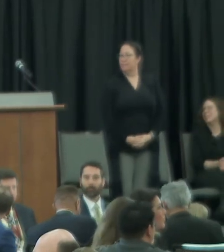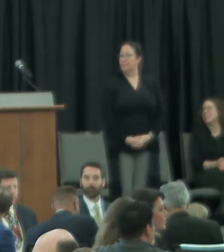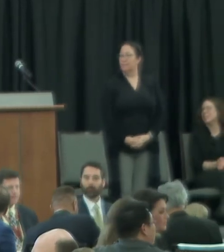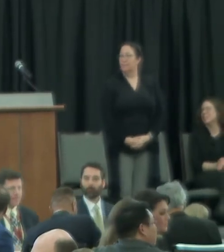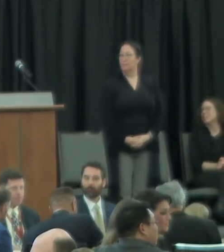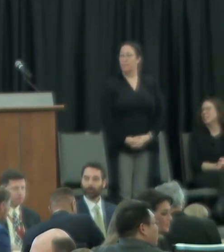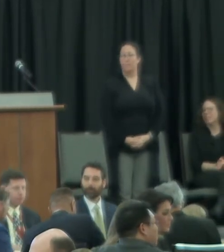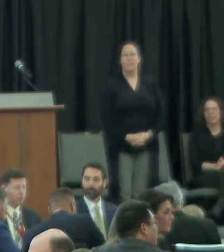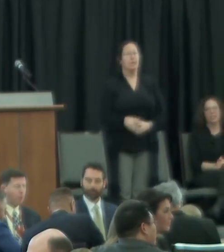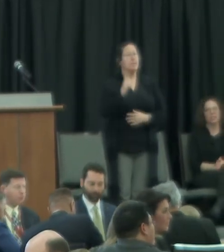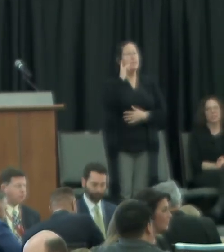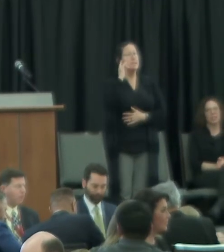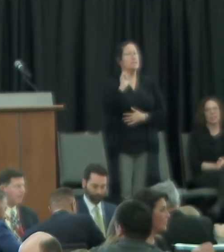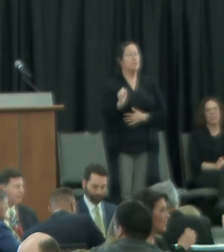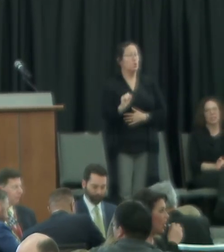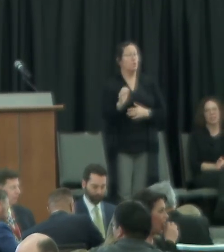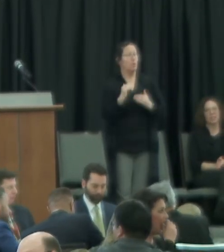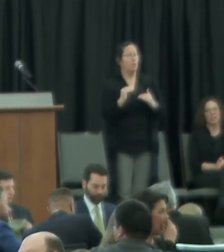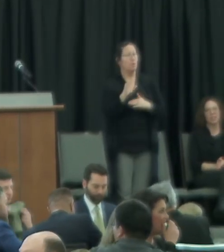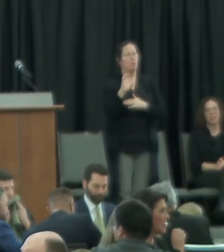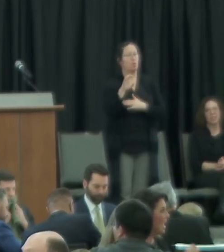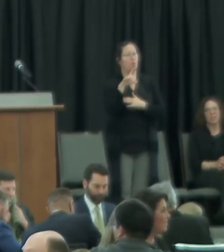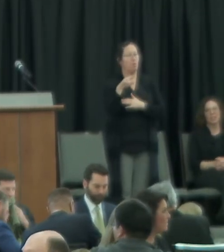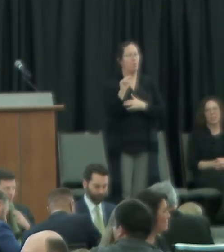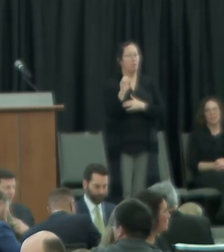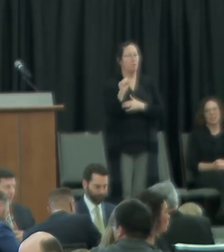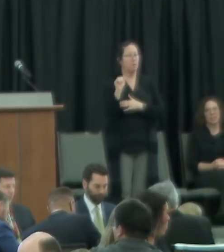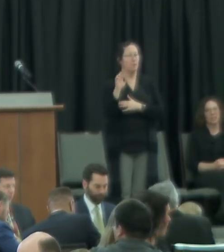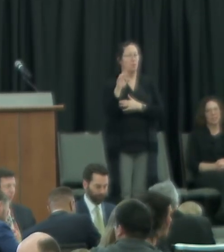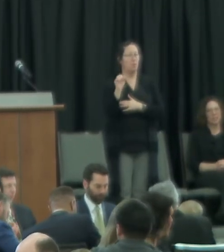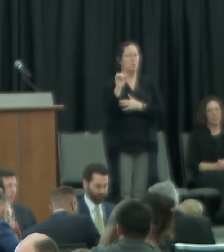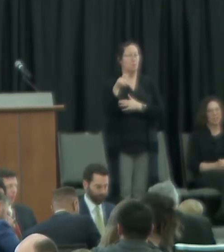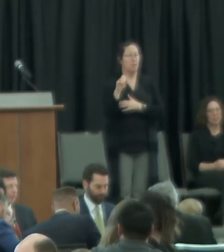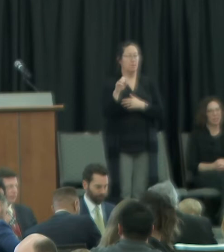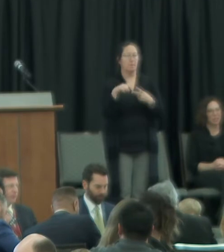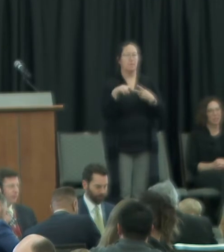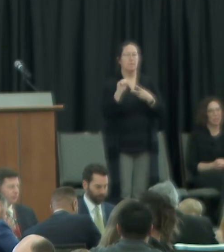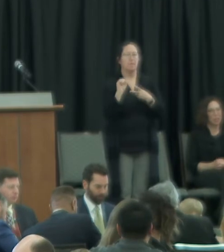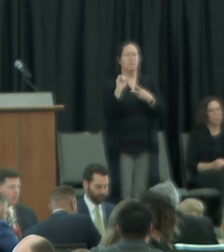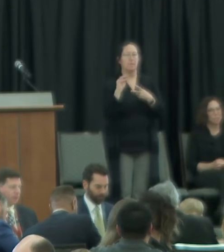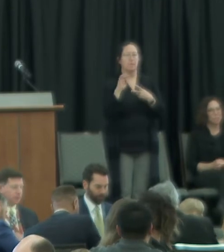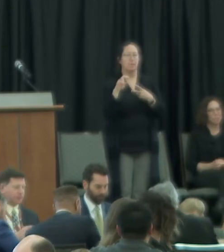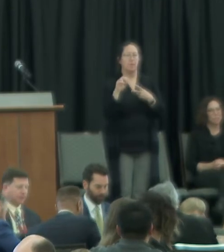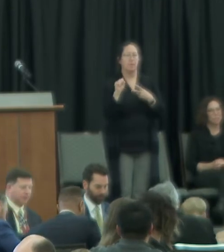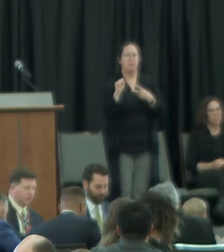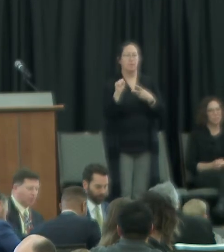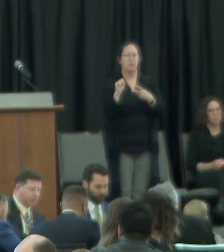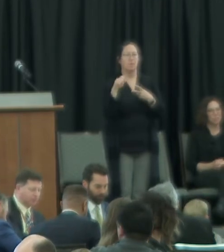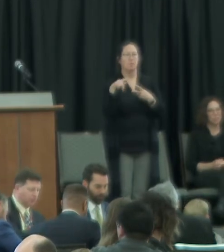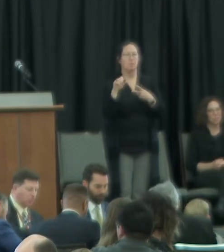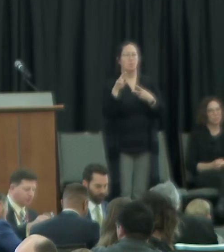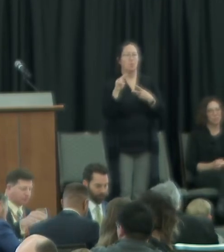Our silver sponsors are Collins Aerospace and Simmons Perrine Moyer Bergman PLC.